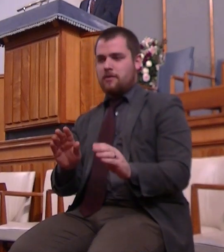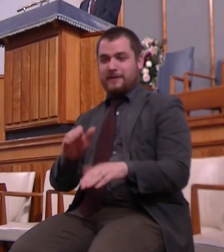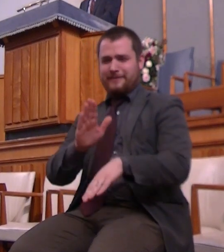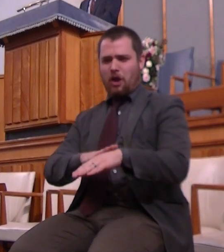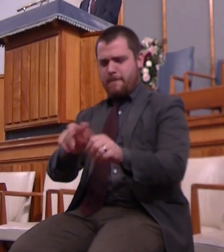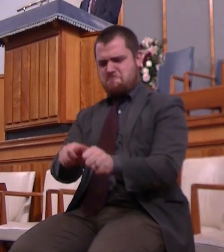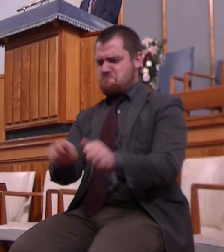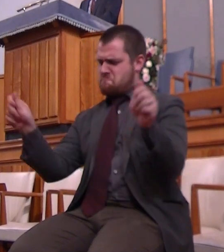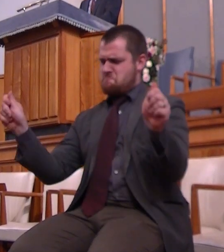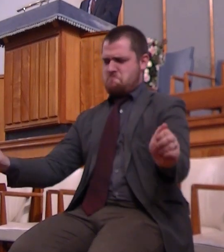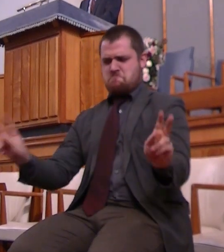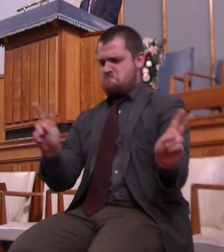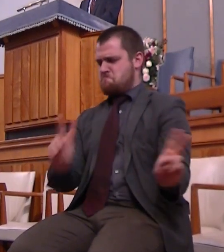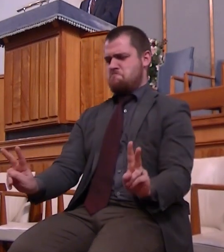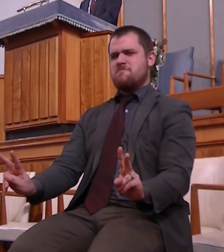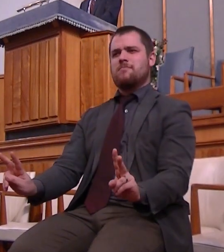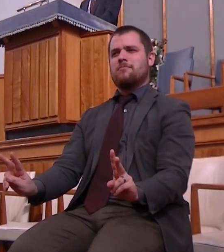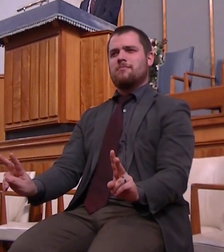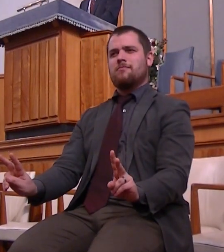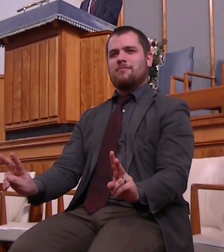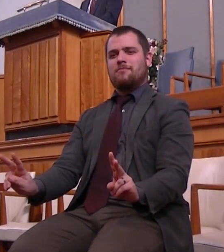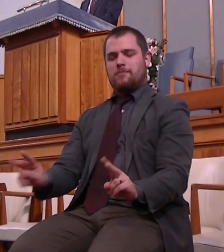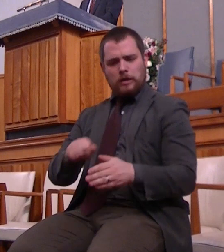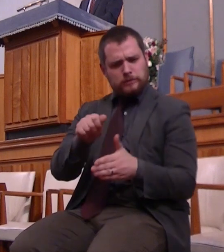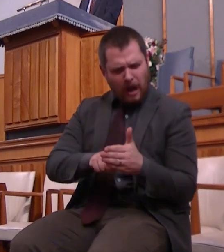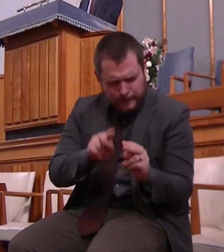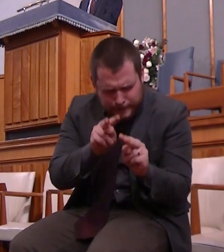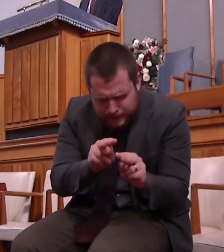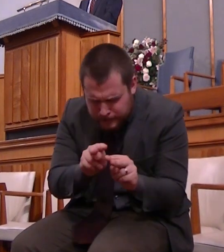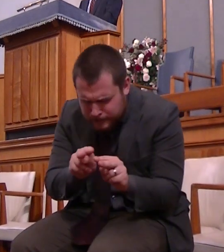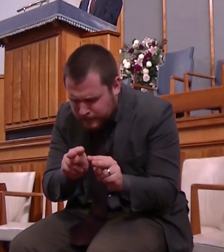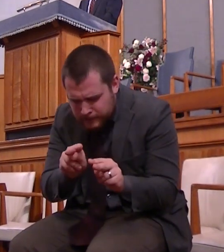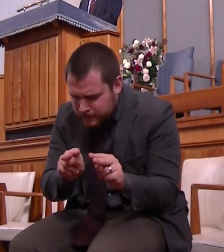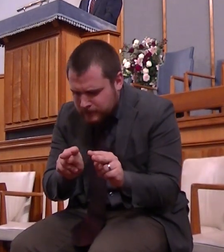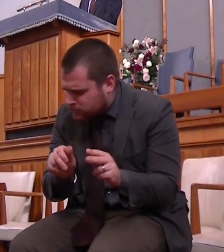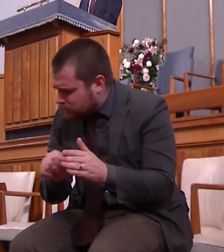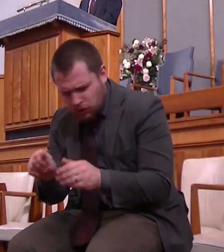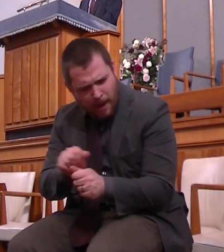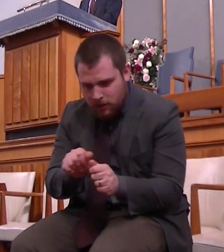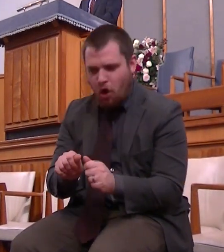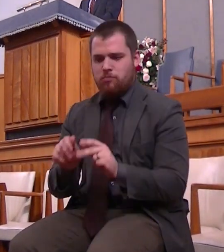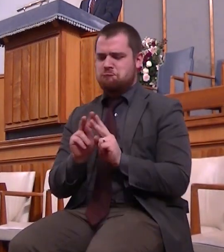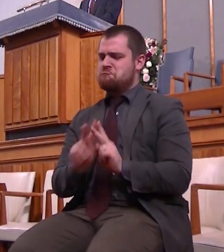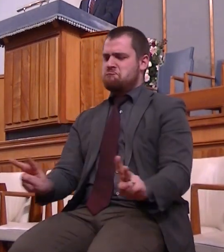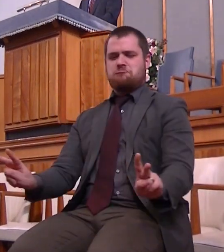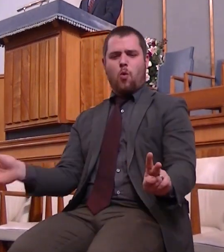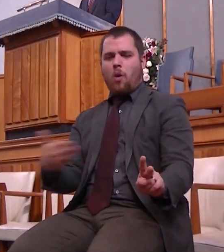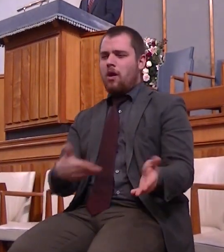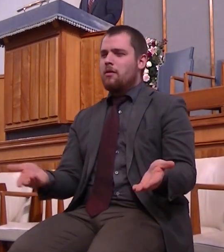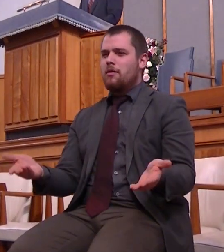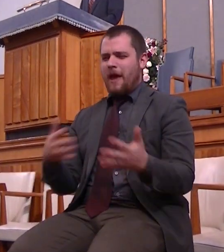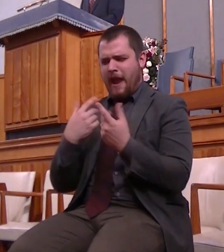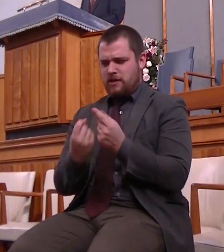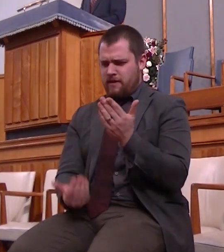the knowledge and the wisdom of God. Everything is fresh in the eternal mind.